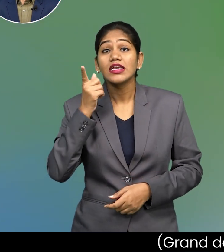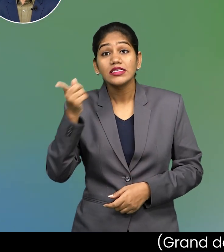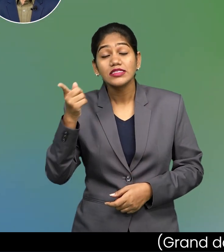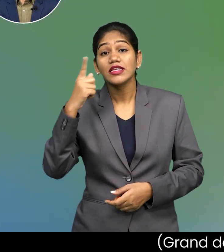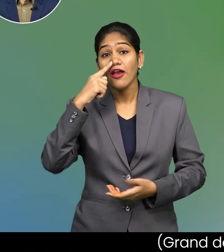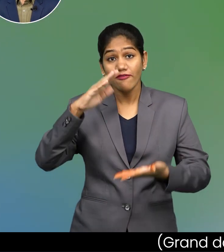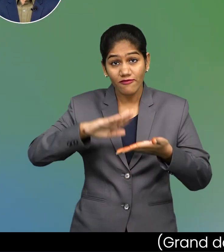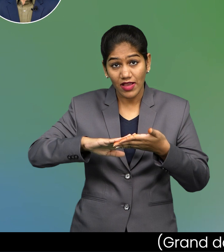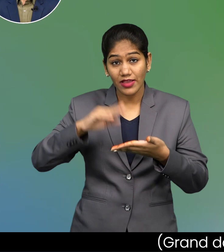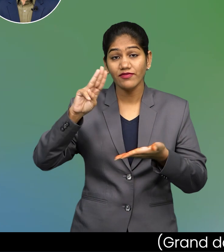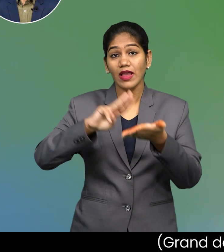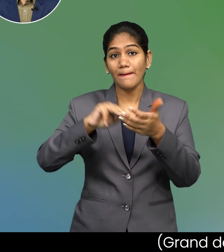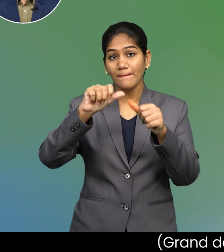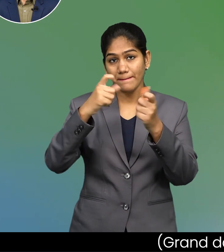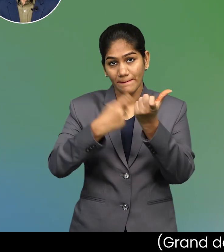granddaughter of Charles I,